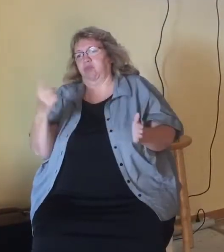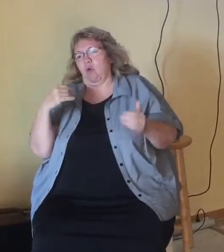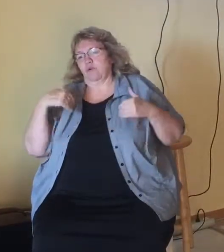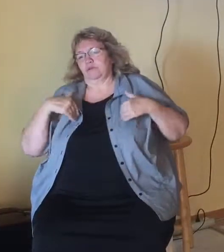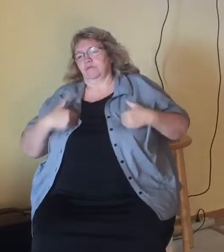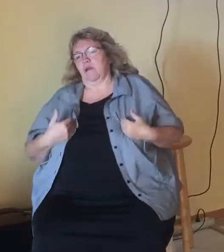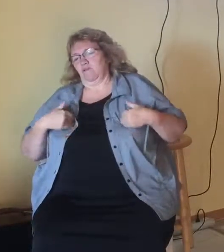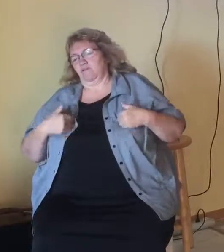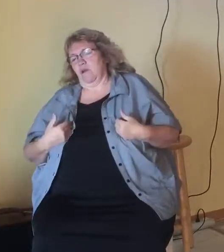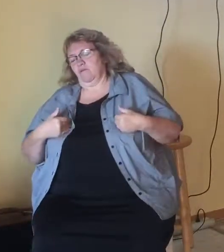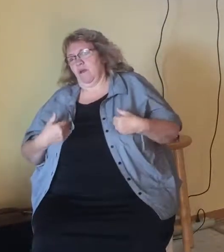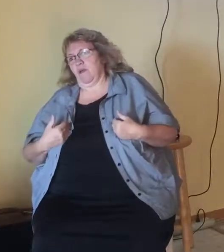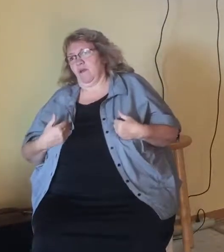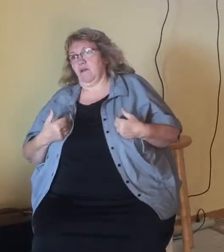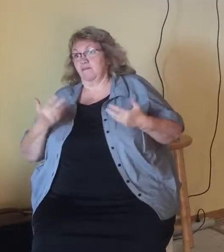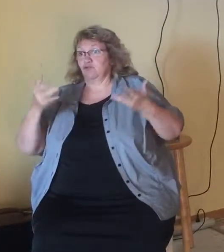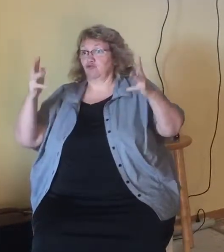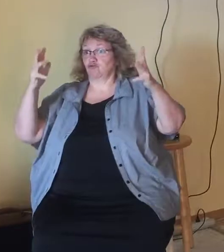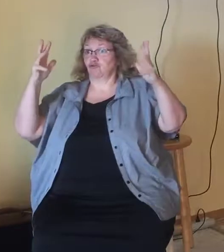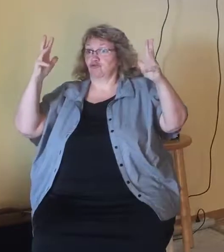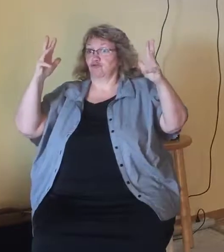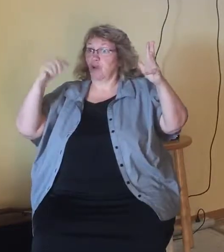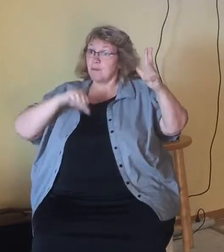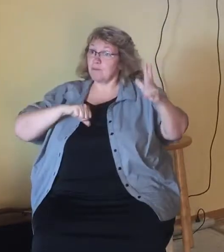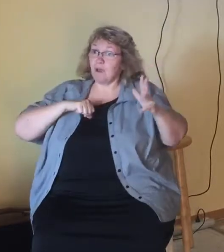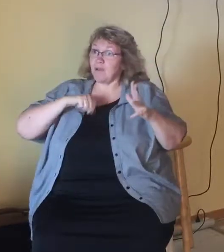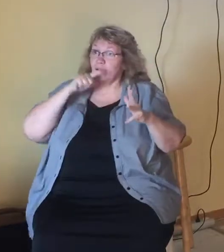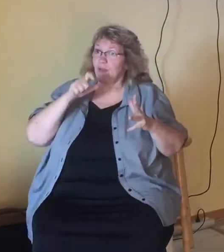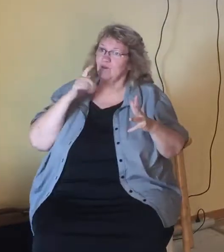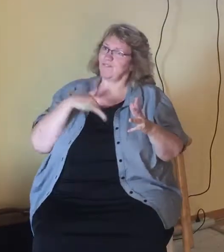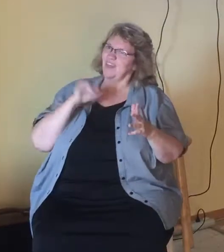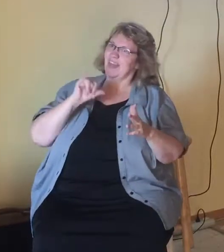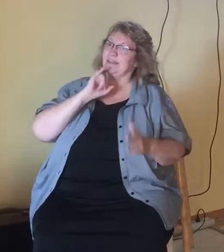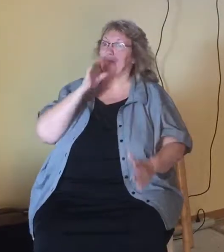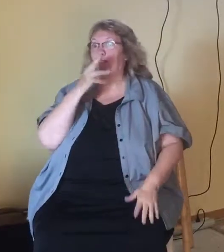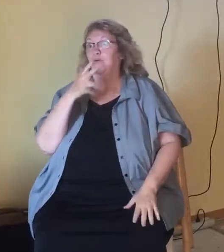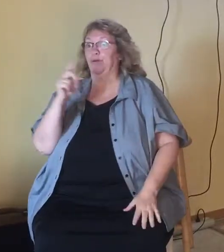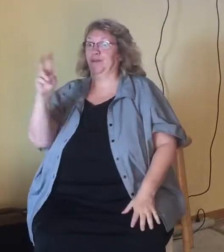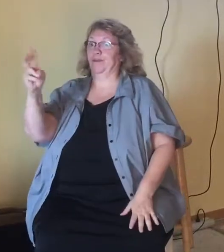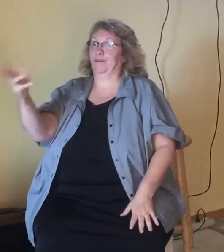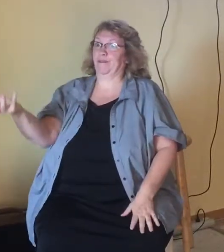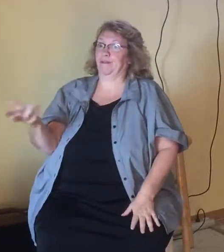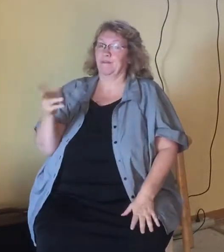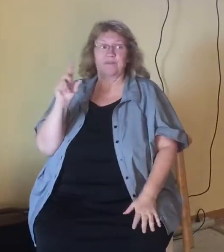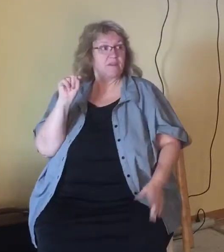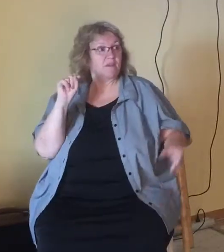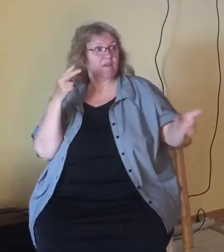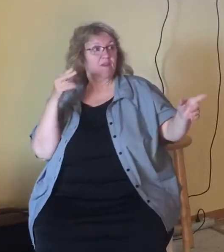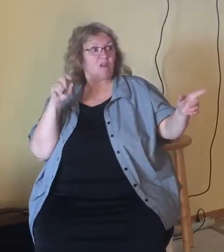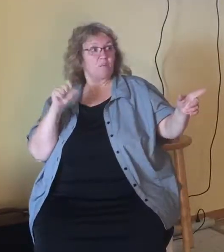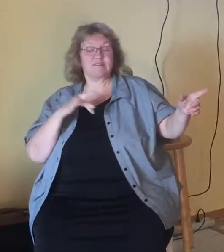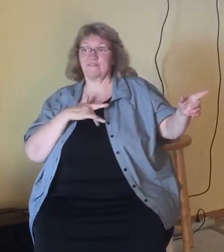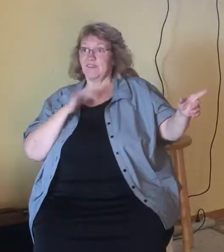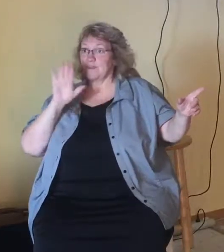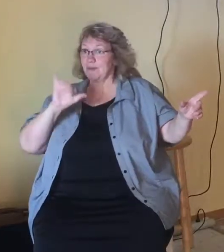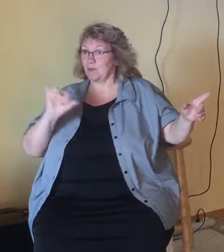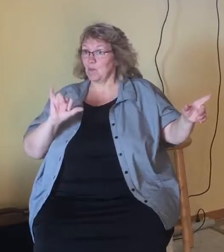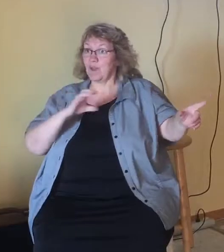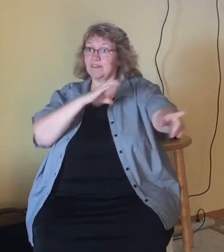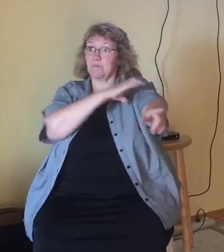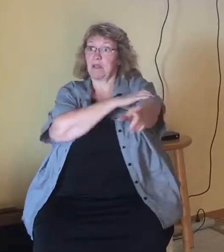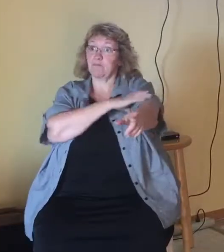mommy badges, I don't wear them, and I'm proud of that. Thomas feels amazing too. His blood